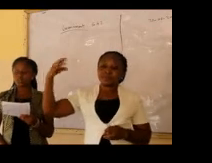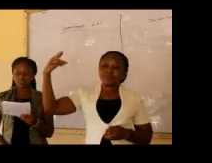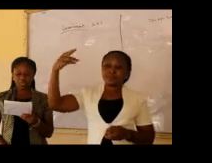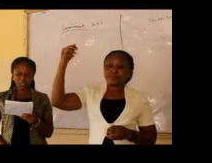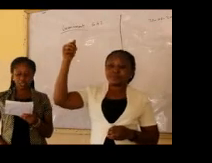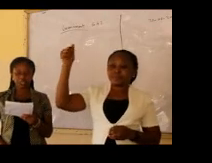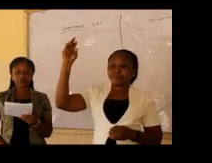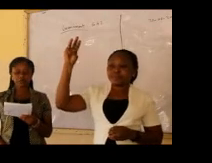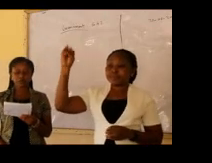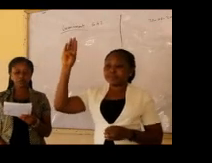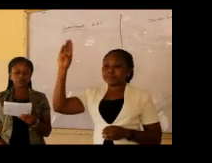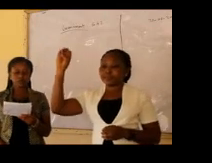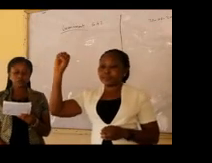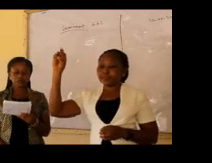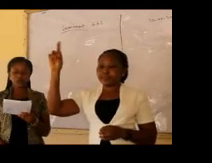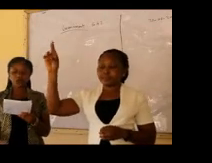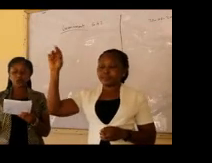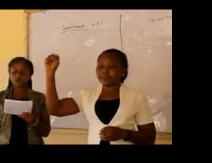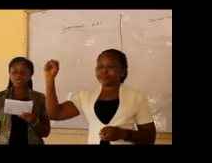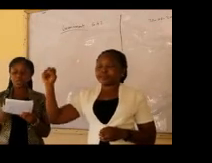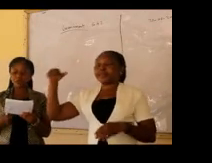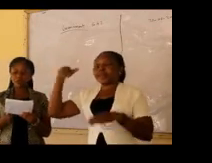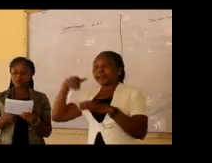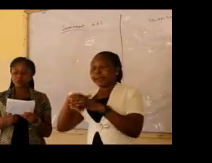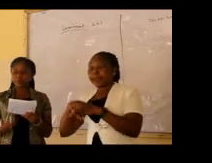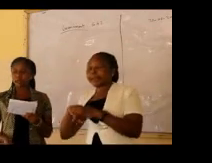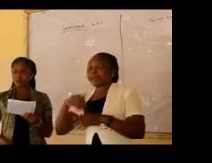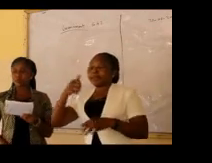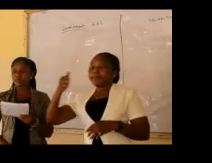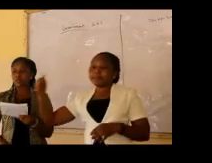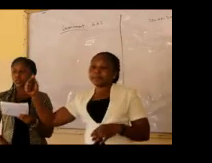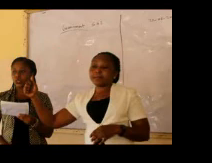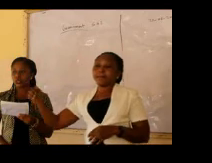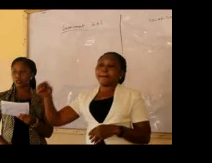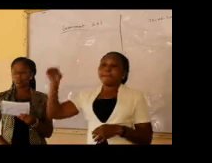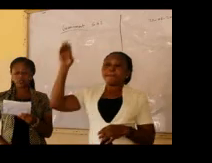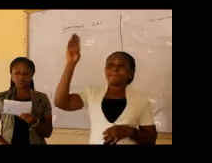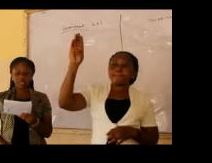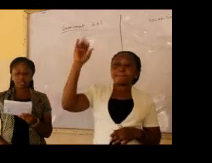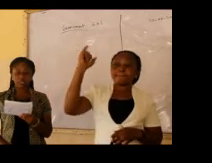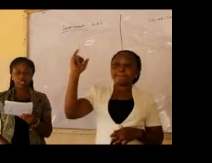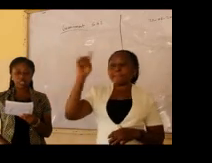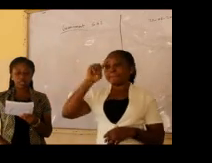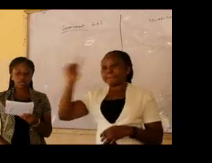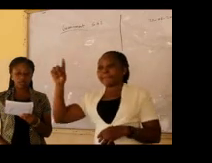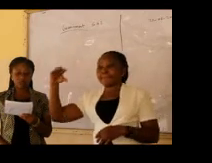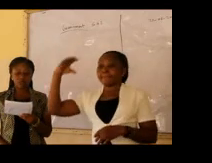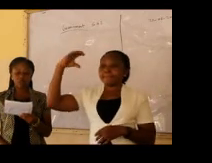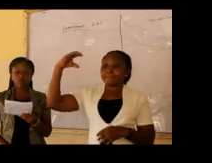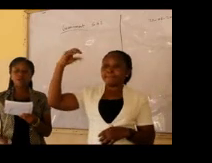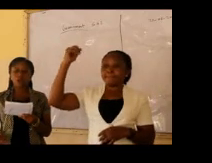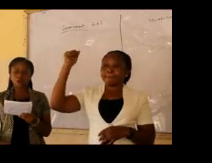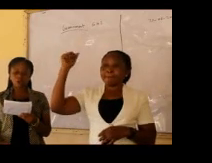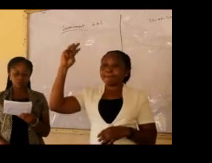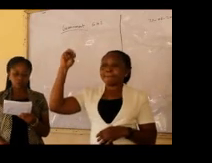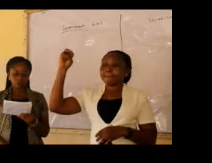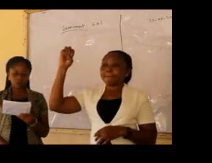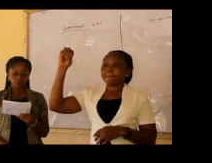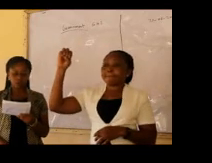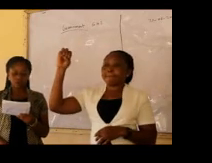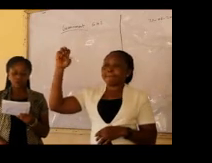legislature is dash. The number of chambers in a bicameral legislature is dash. A,